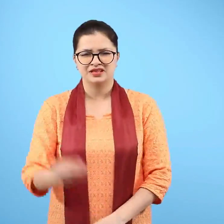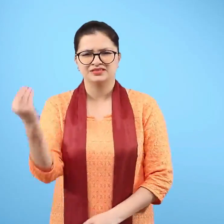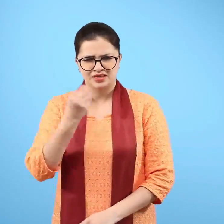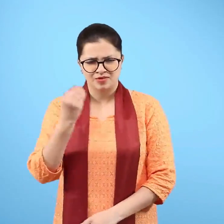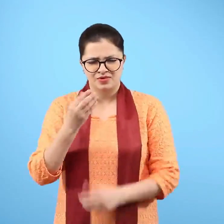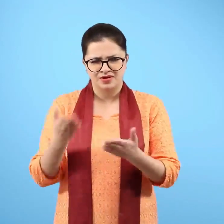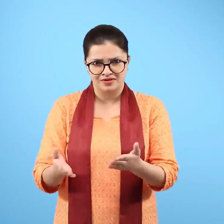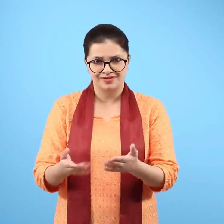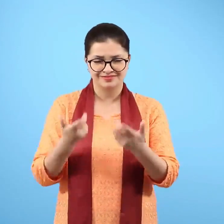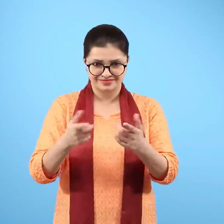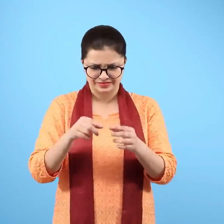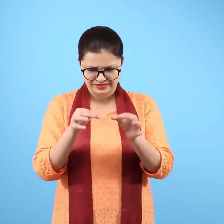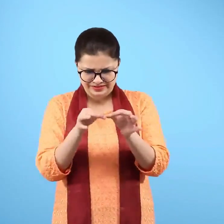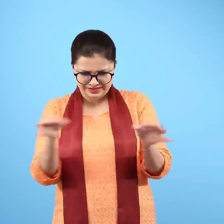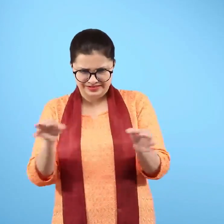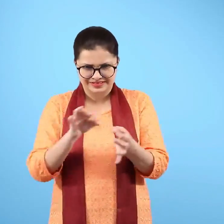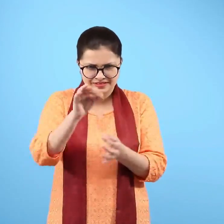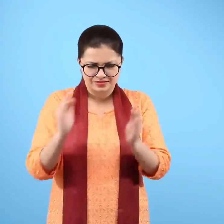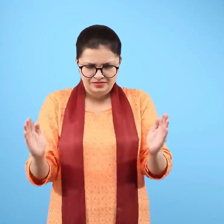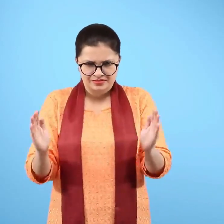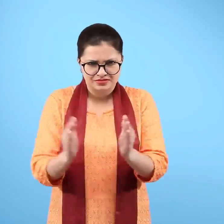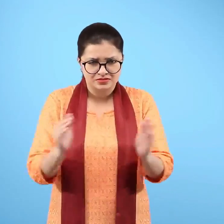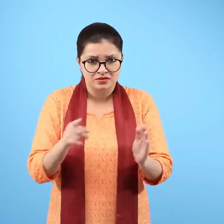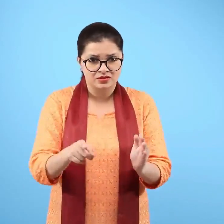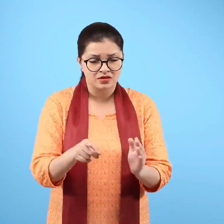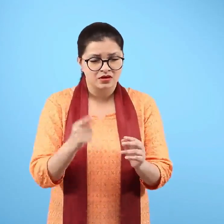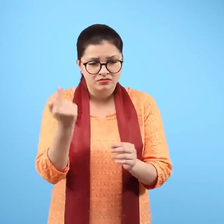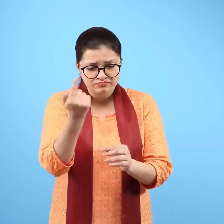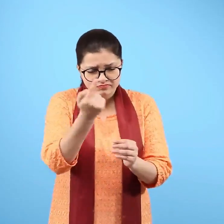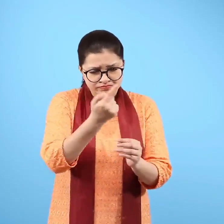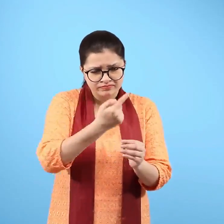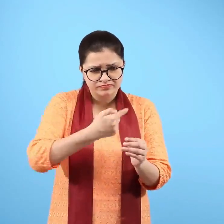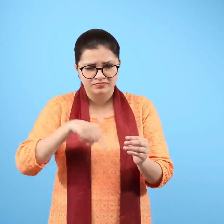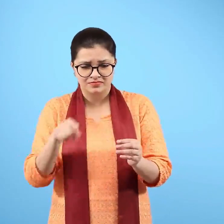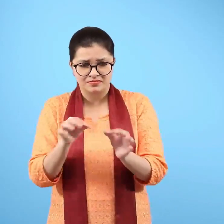This should be related to the use of scale in maps, which keeps the shape the same.